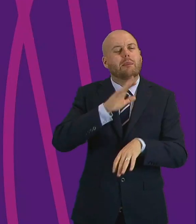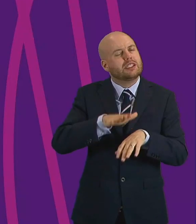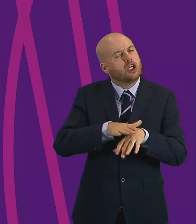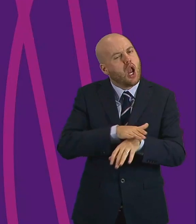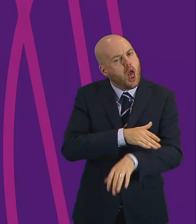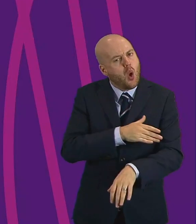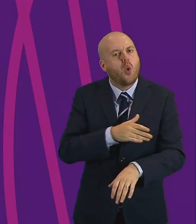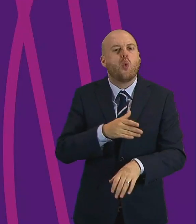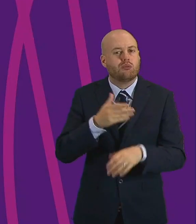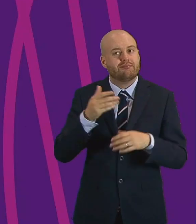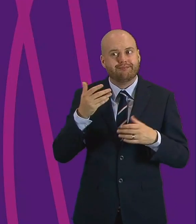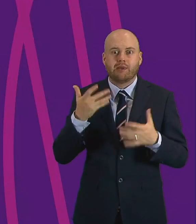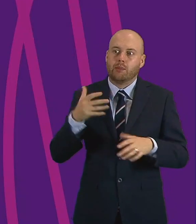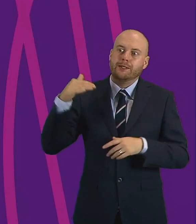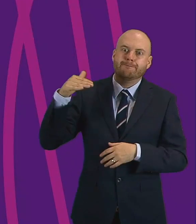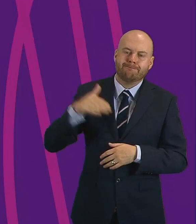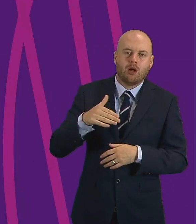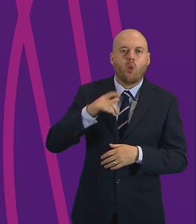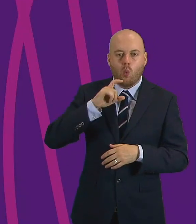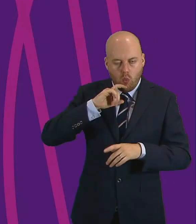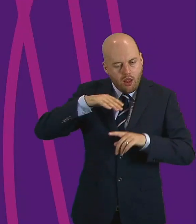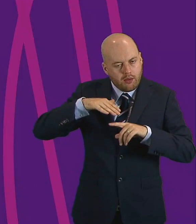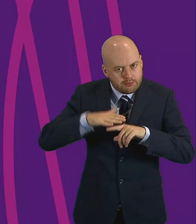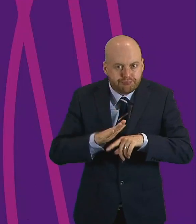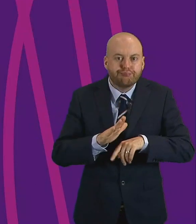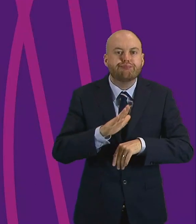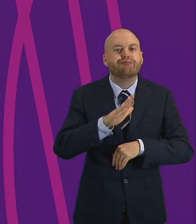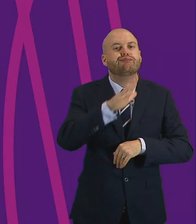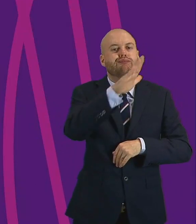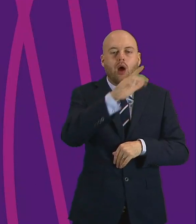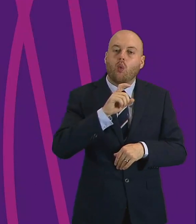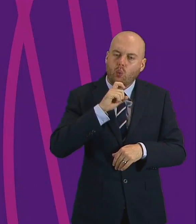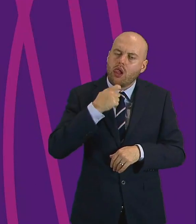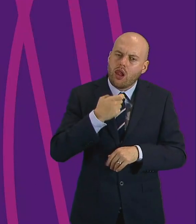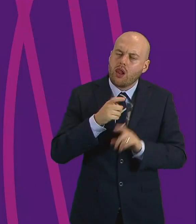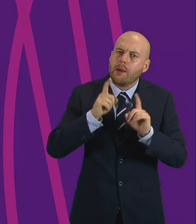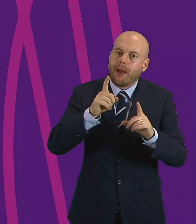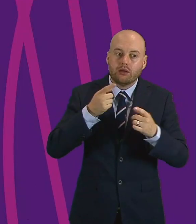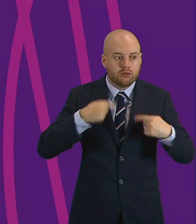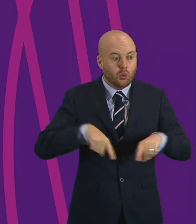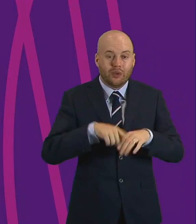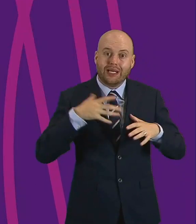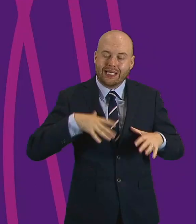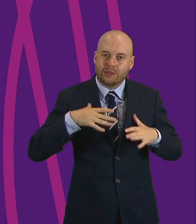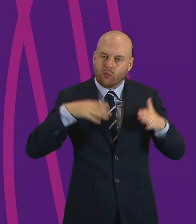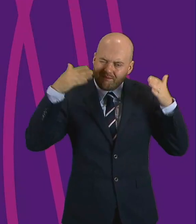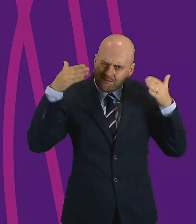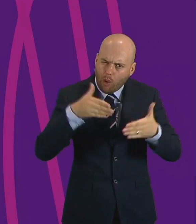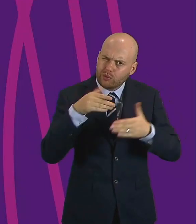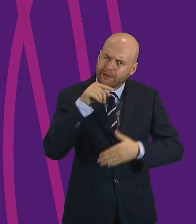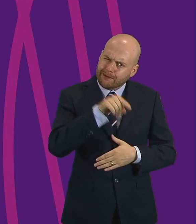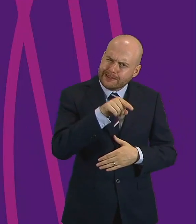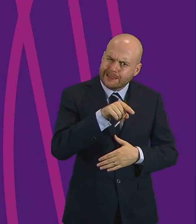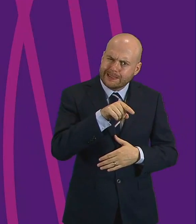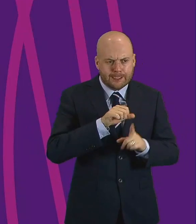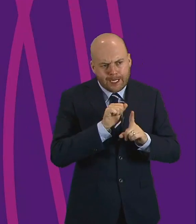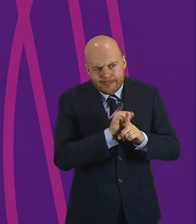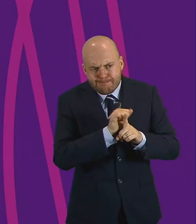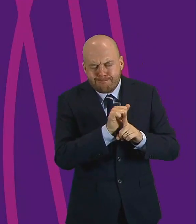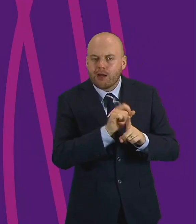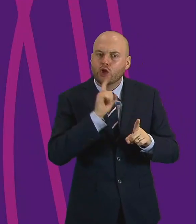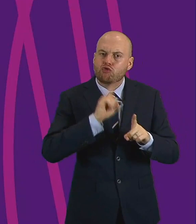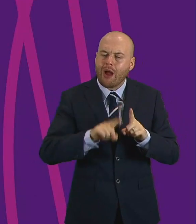rest of the UK. And all our efforts should be focused on getting businesses back on track and rebooting our